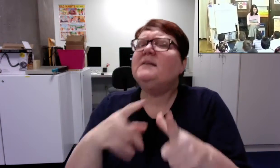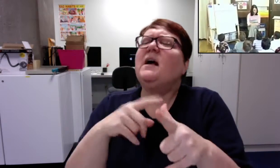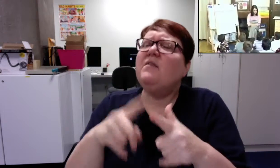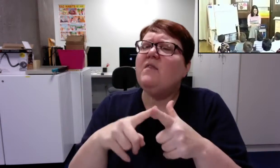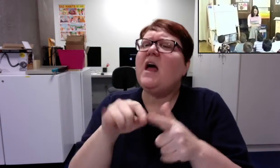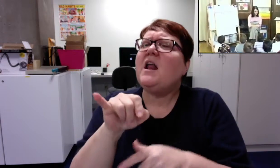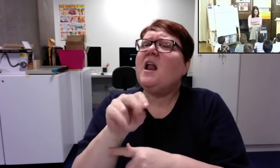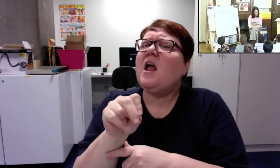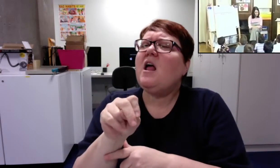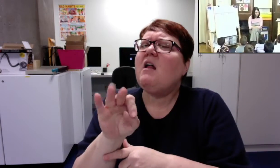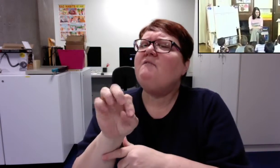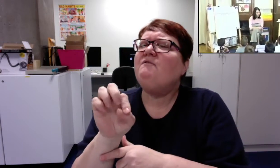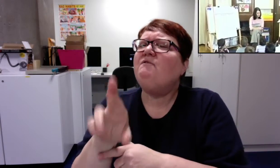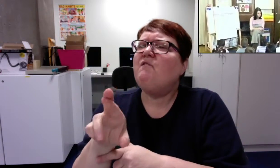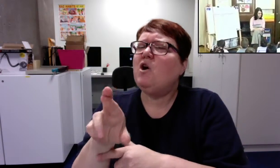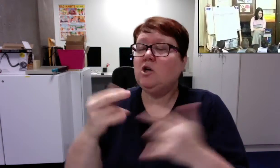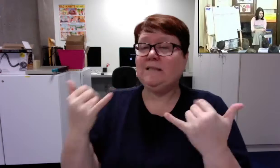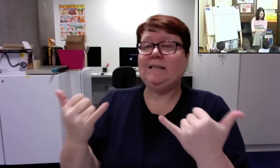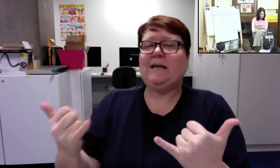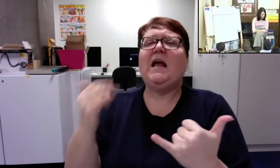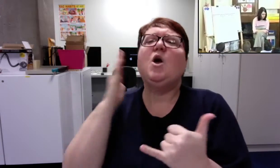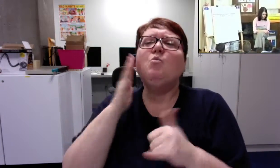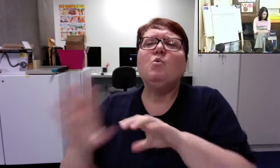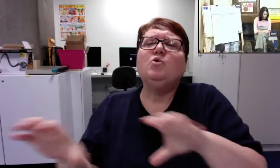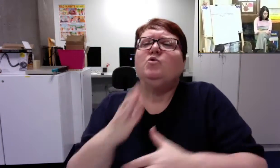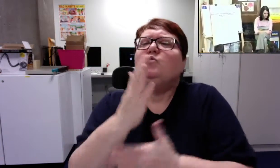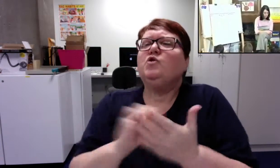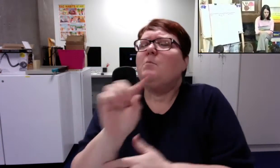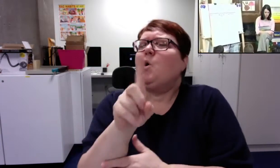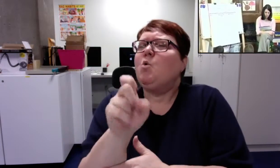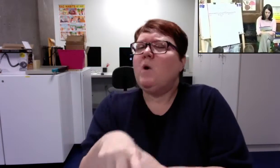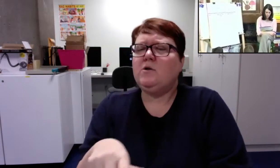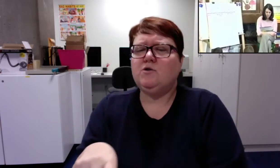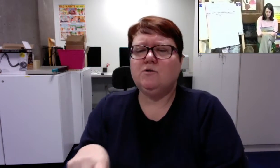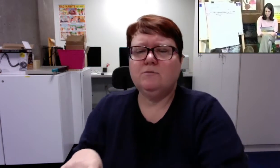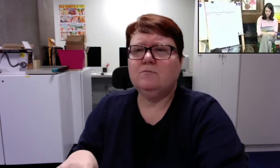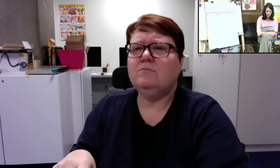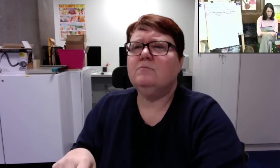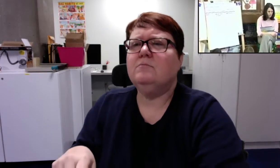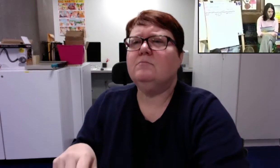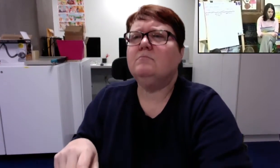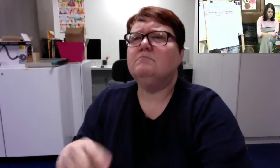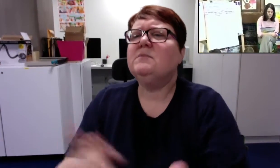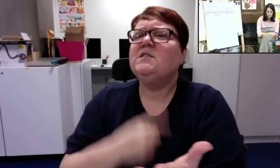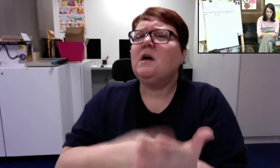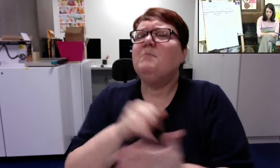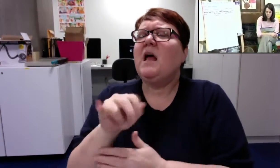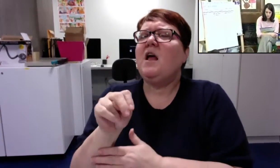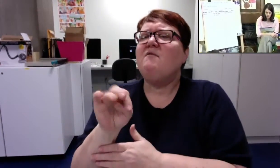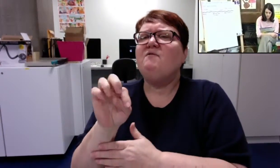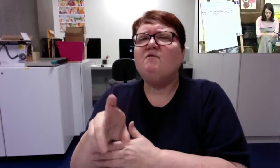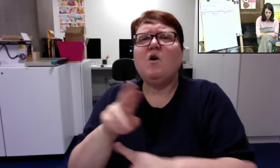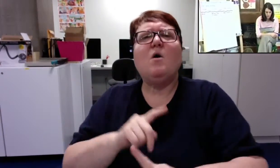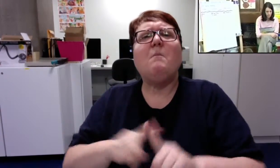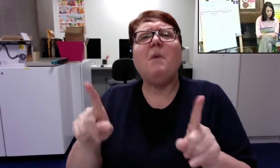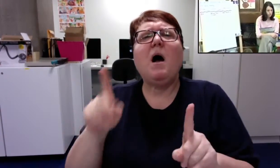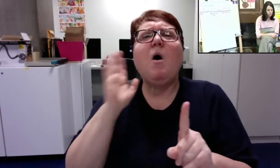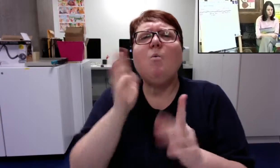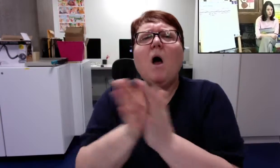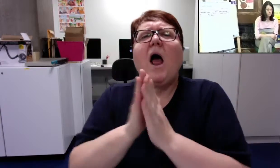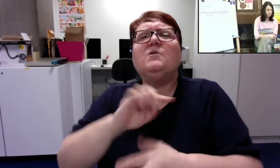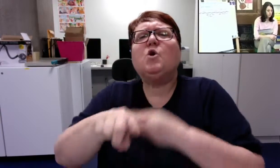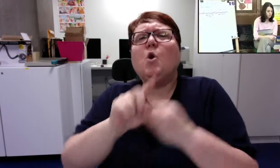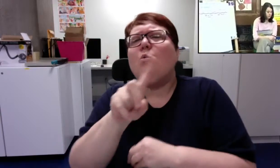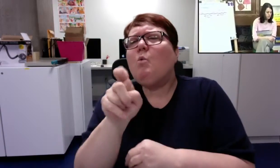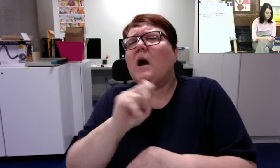our answers. Well, today we're going to be doing some questioning and doing some inferring, but we're not going to ask questions about the story. We're going to ask